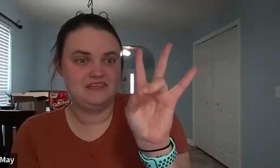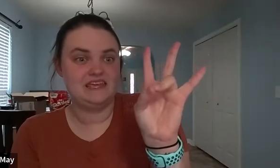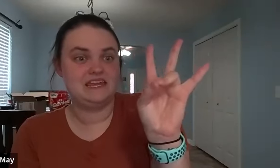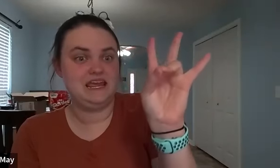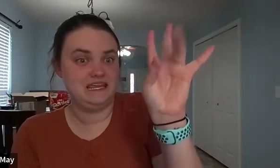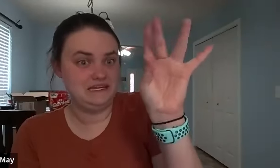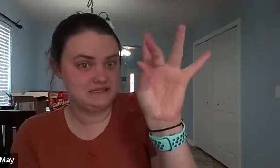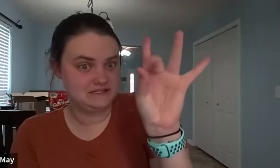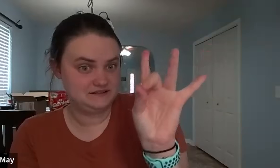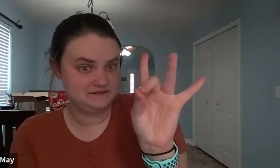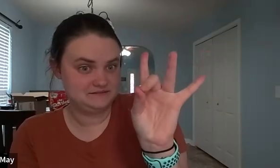Then 8.